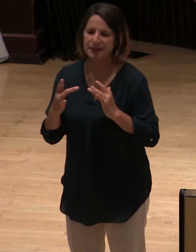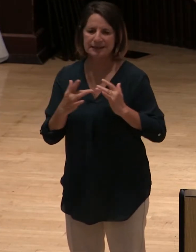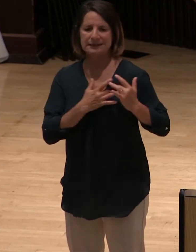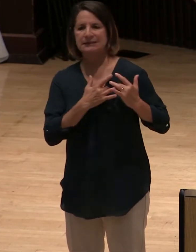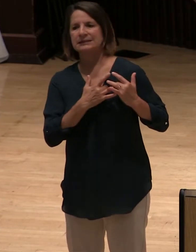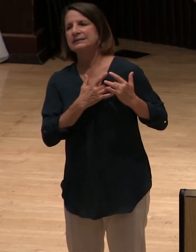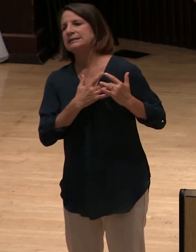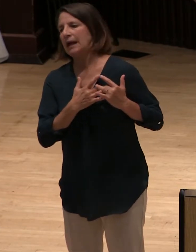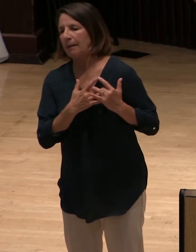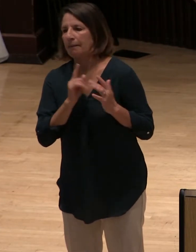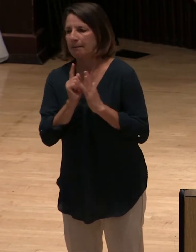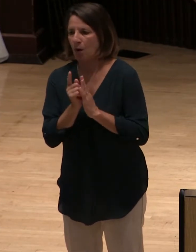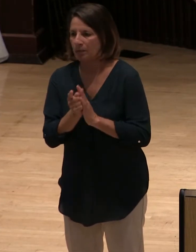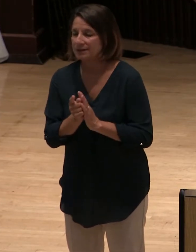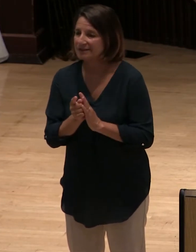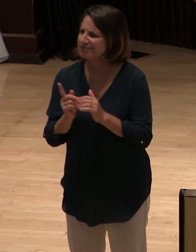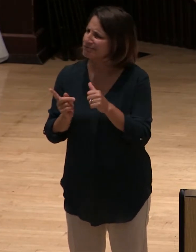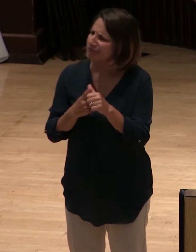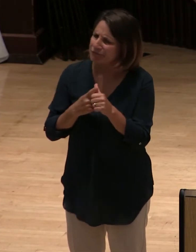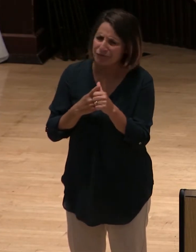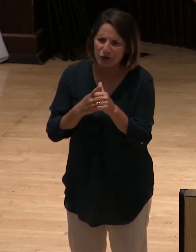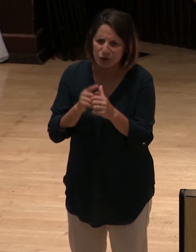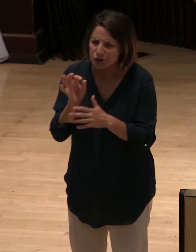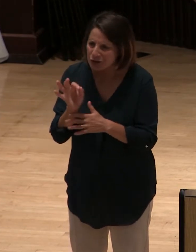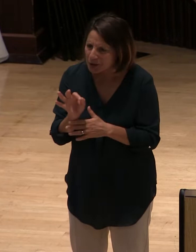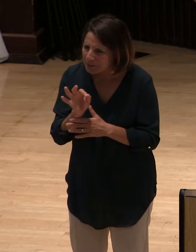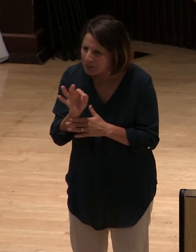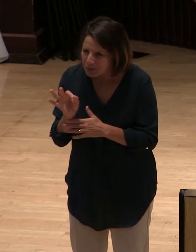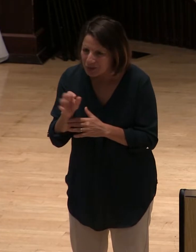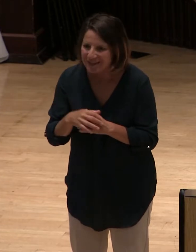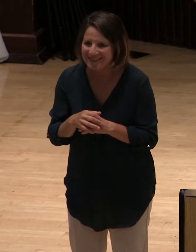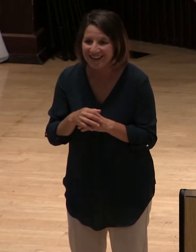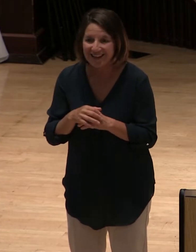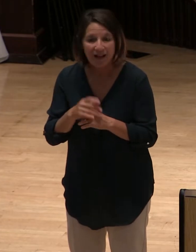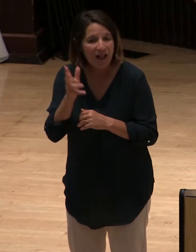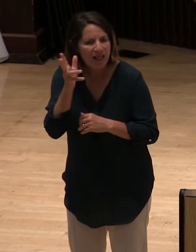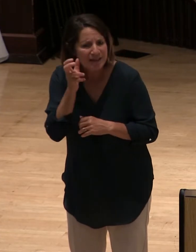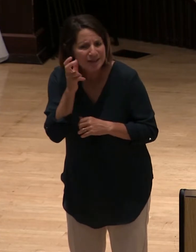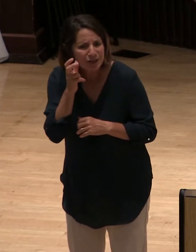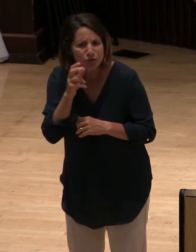First communions, listening to a 9-year-old's confession,